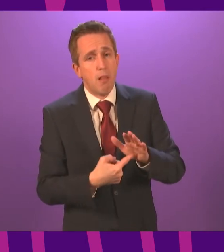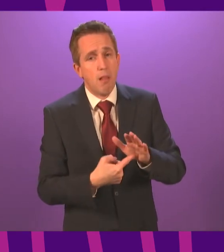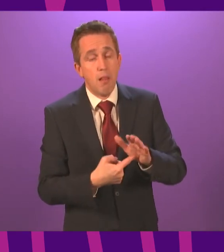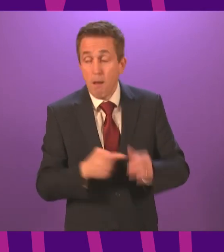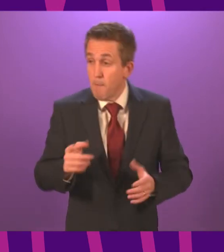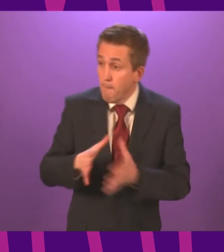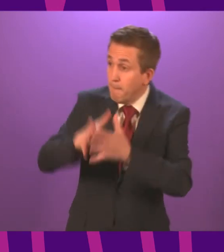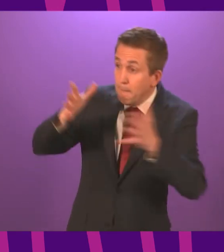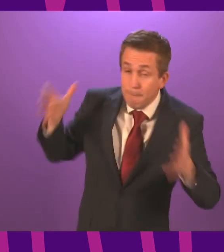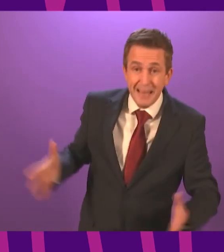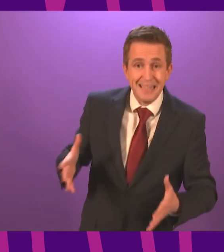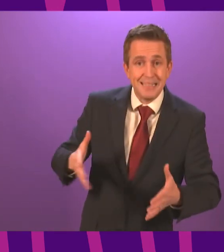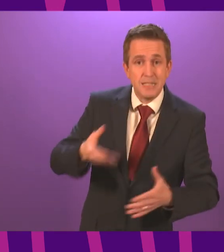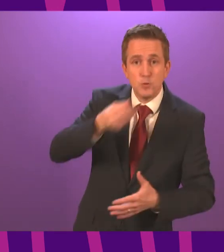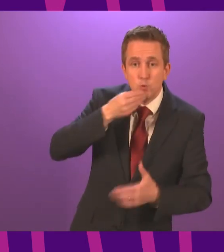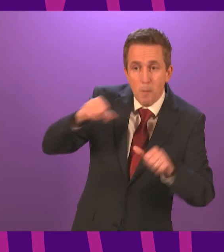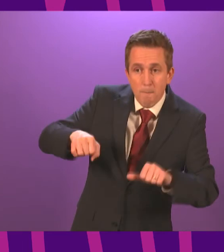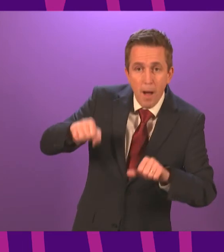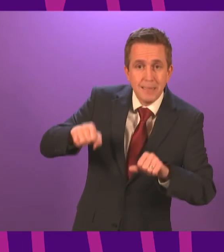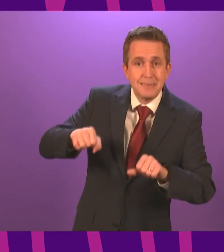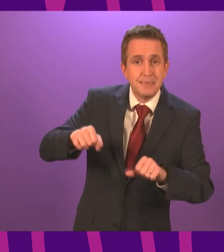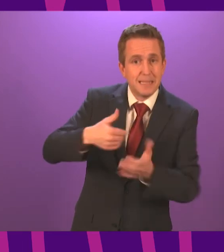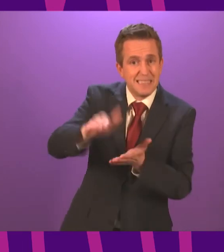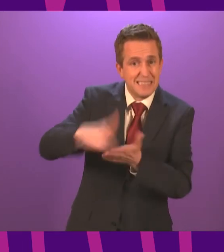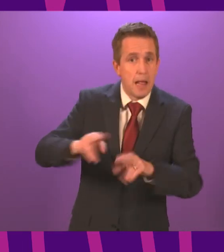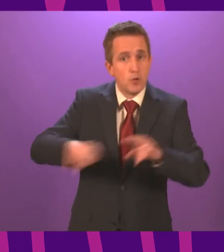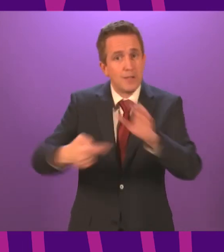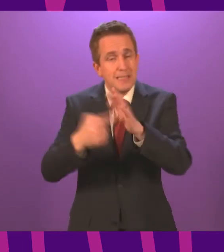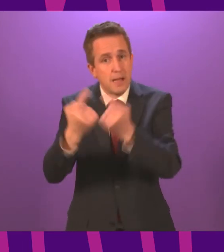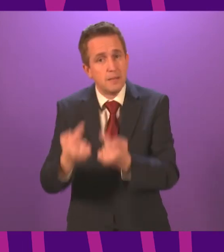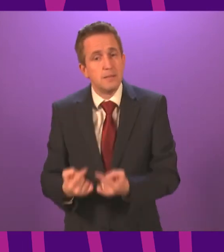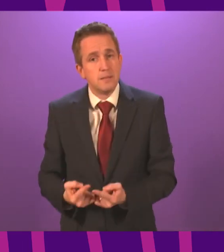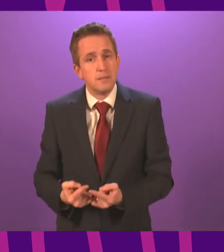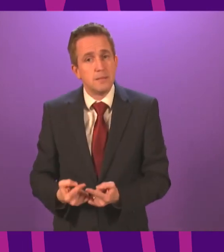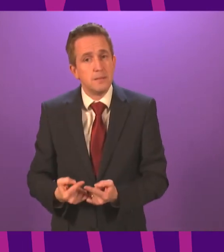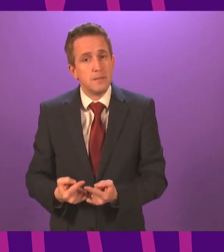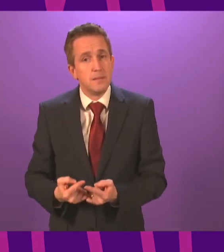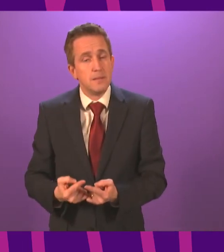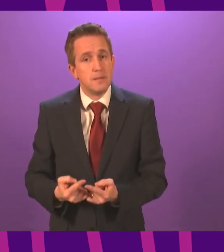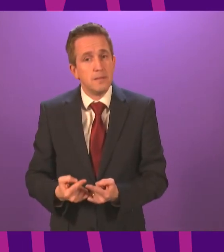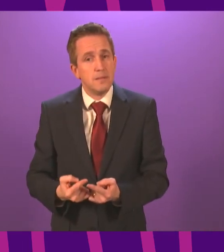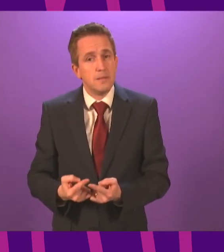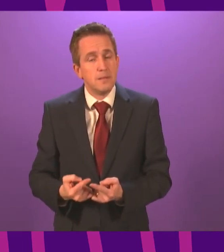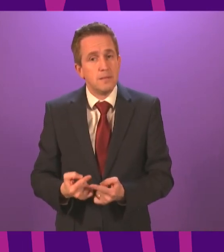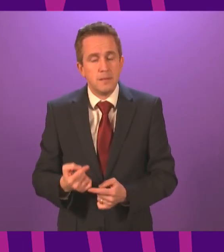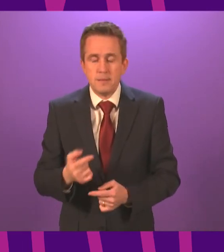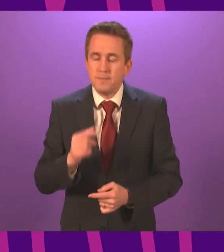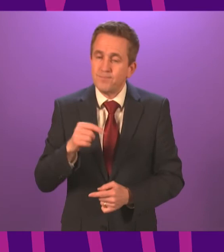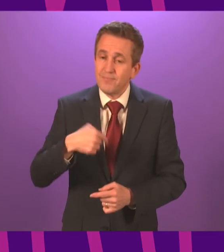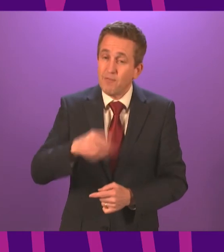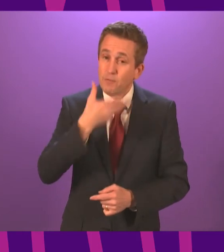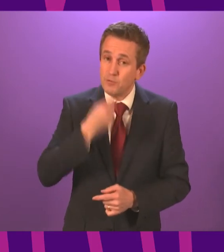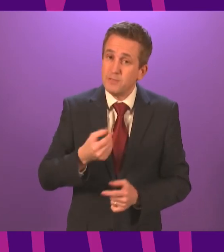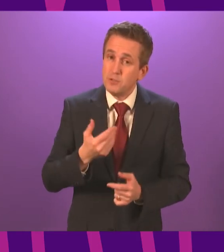supermarkets will remain open, selling non-essential items. Needless job losses at Christmas will occur if